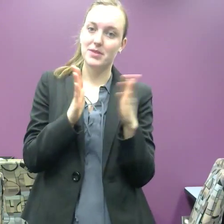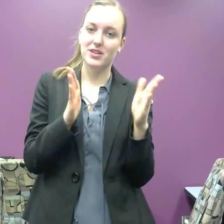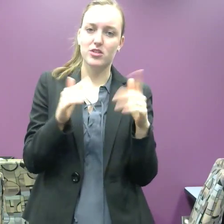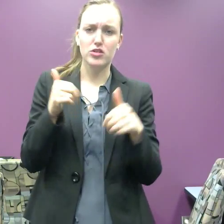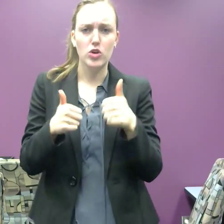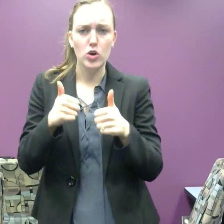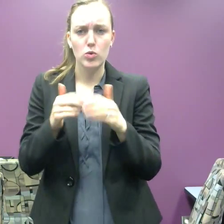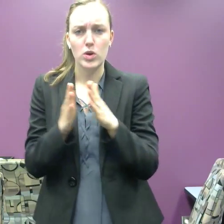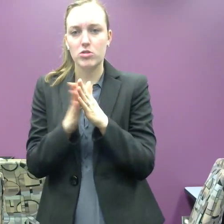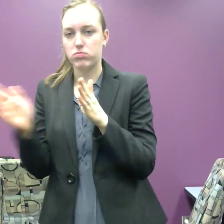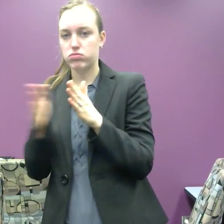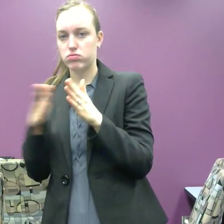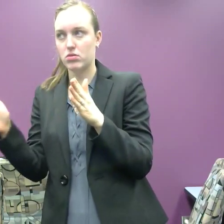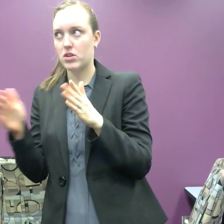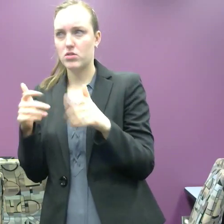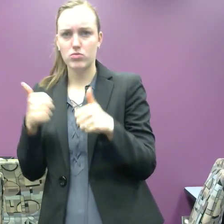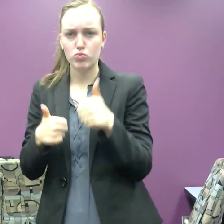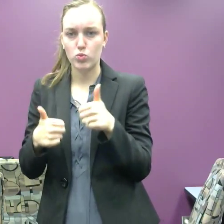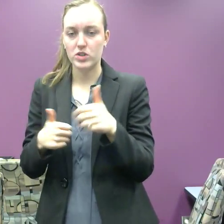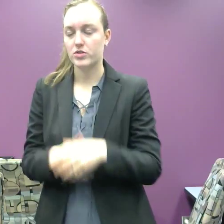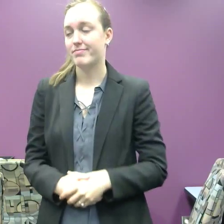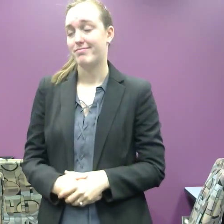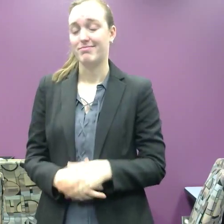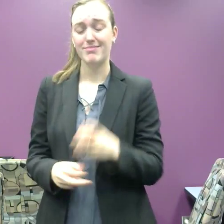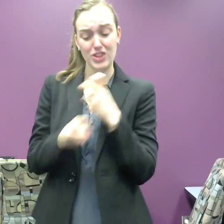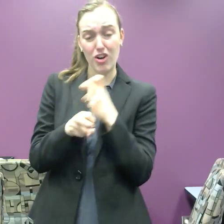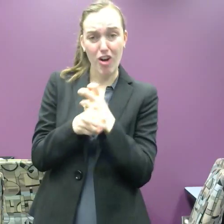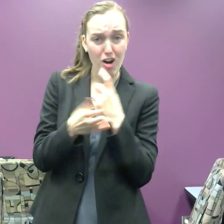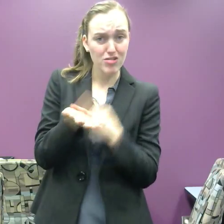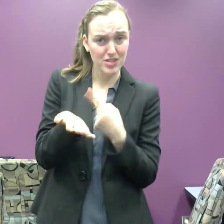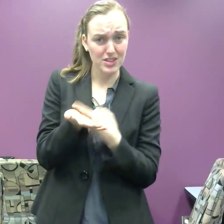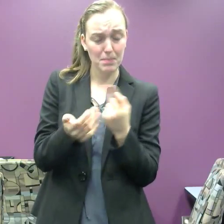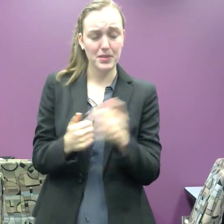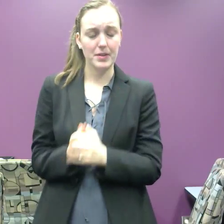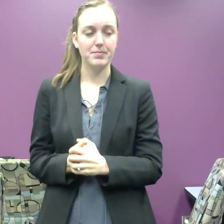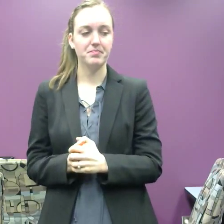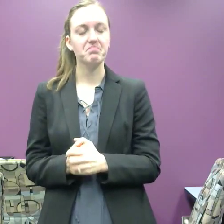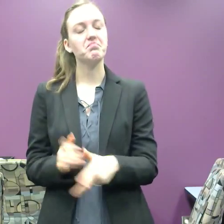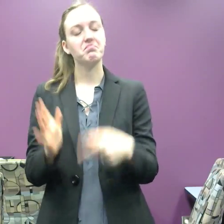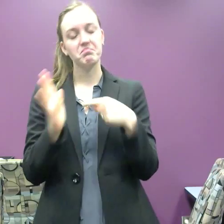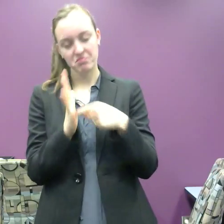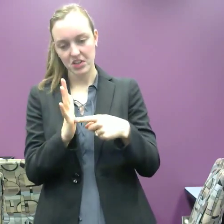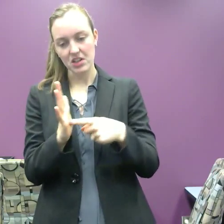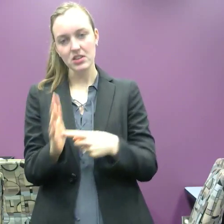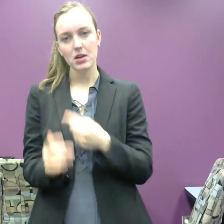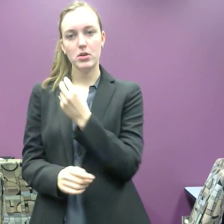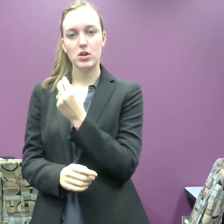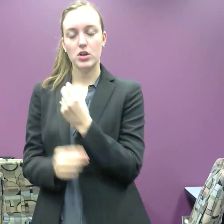pretty difficult. Suppose we take the numbers 2 and 4 as an example.